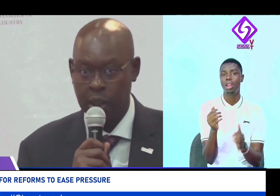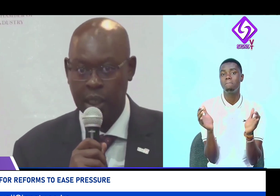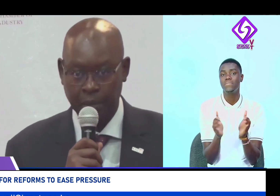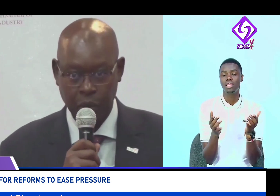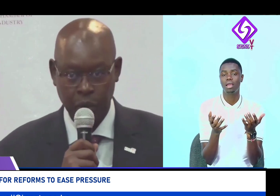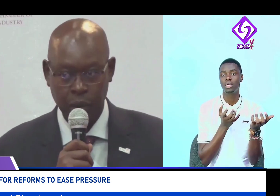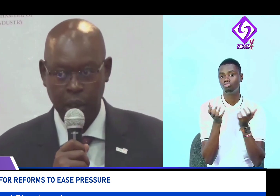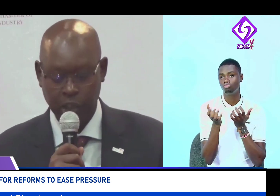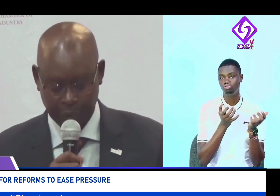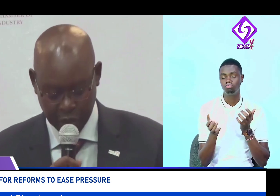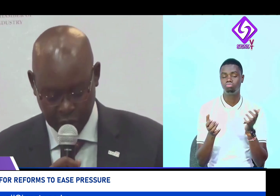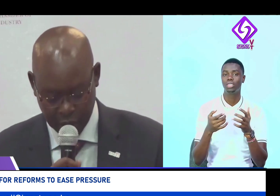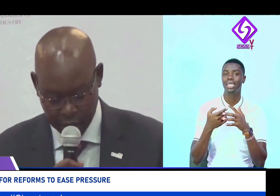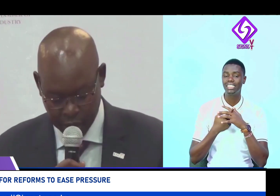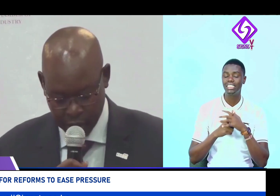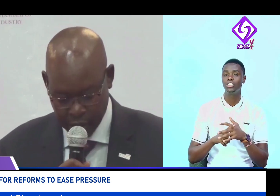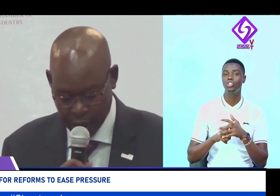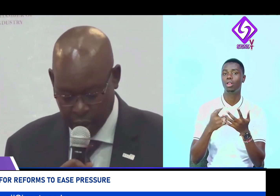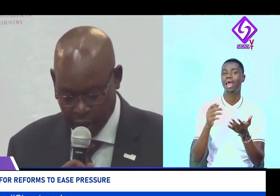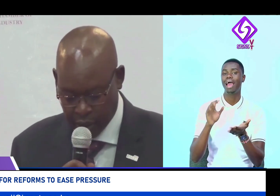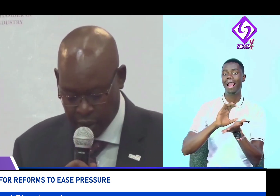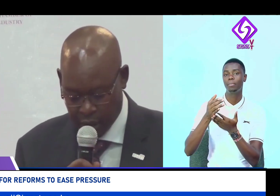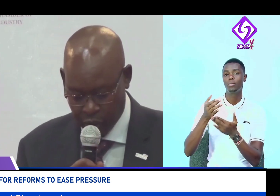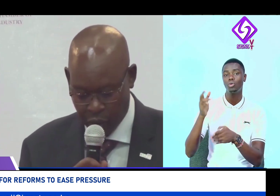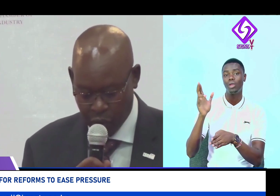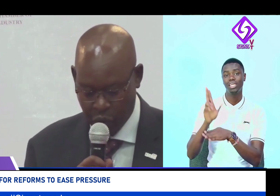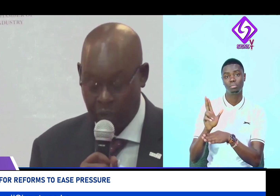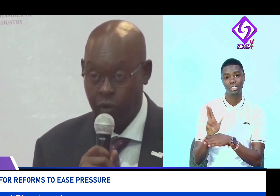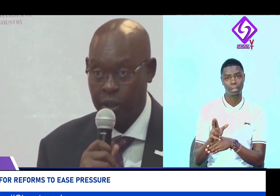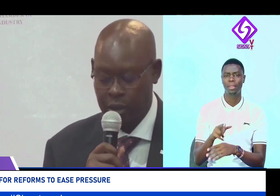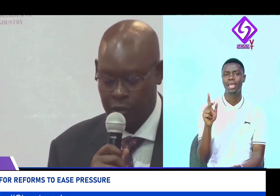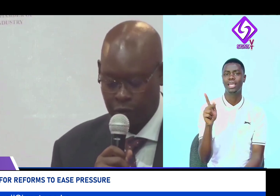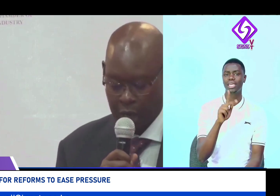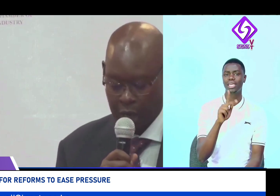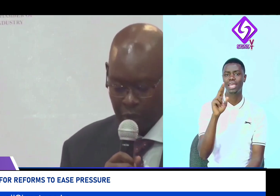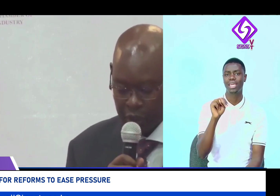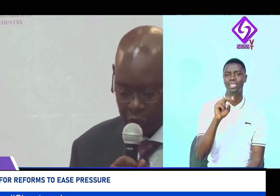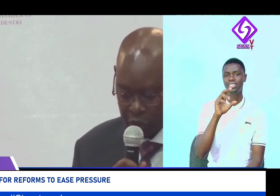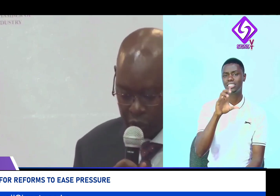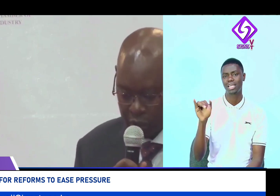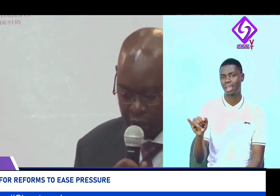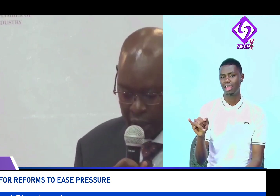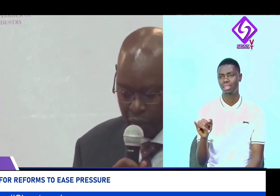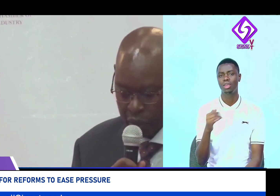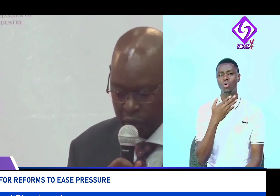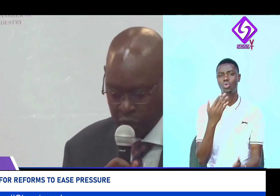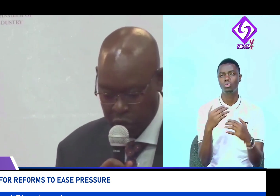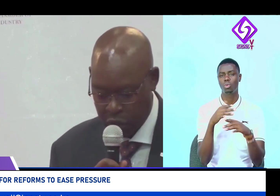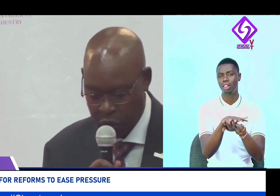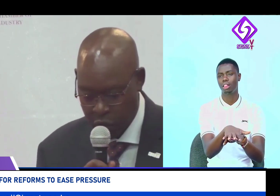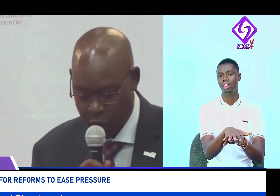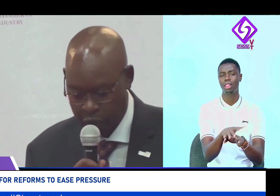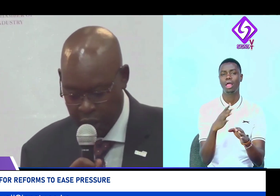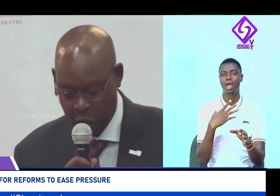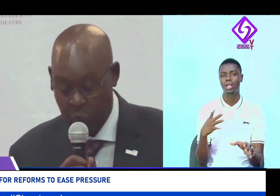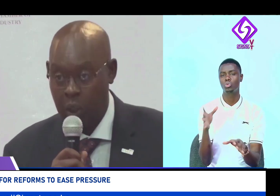initial capital expenditure. KNCCI will want to advocate for harmonization and consolidation of the national